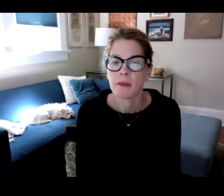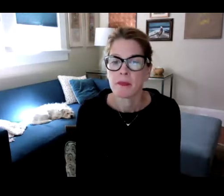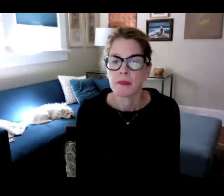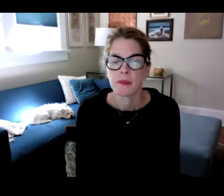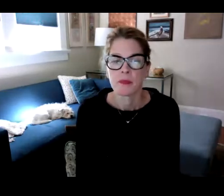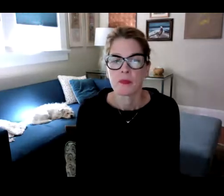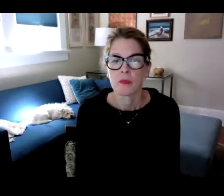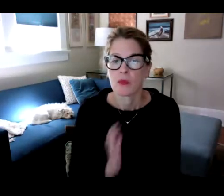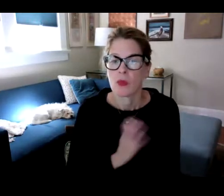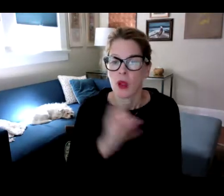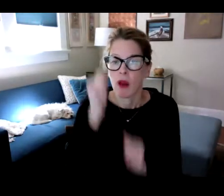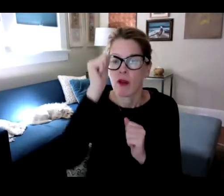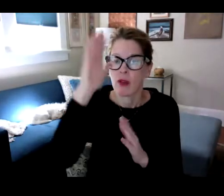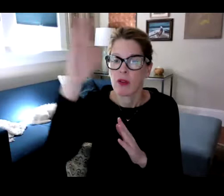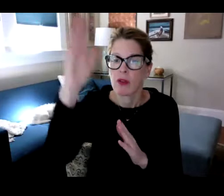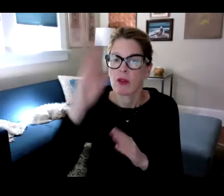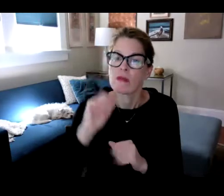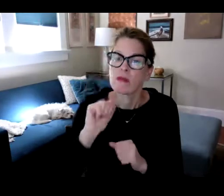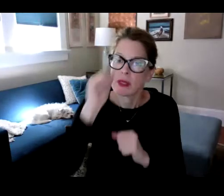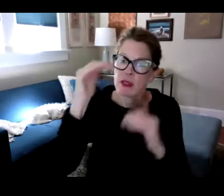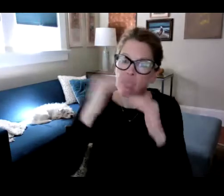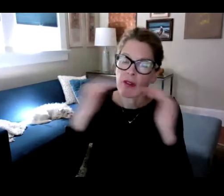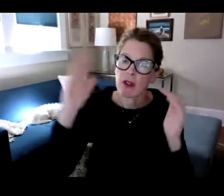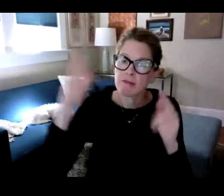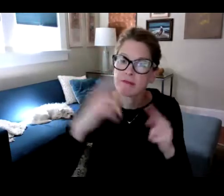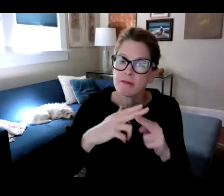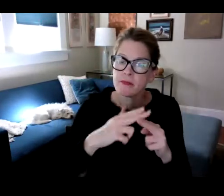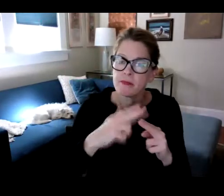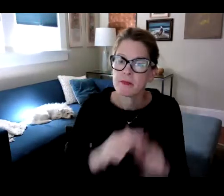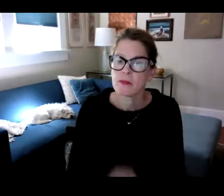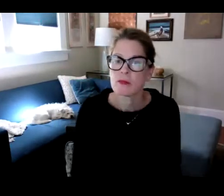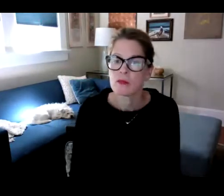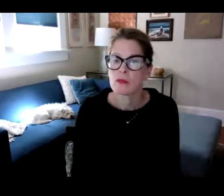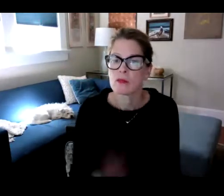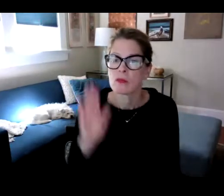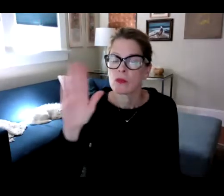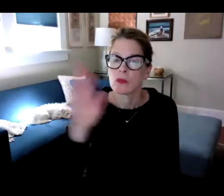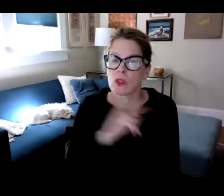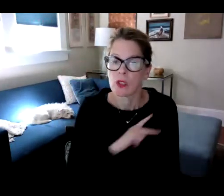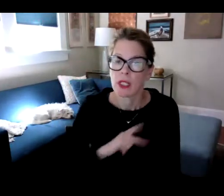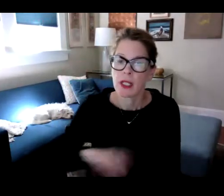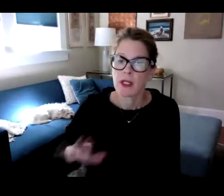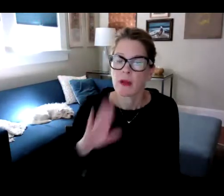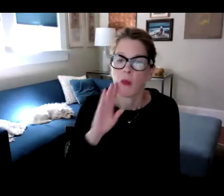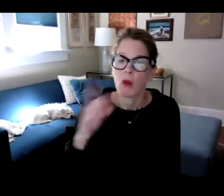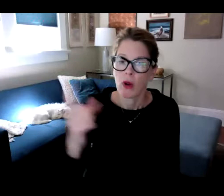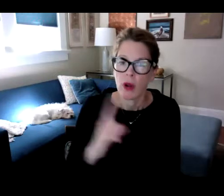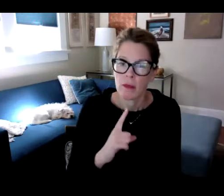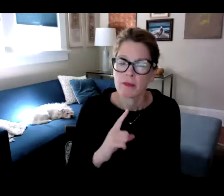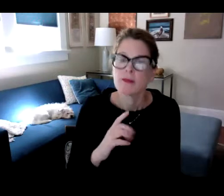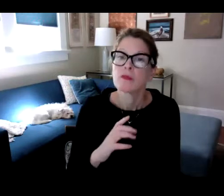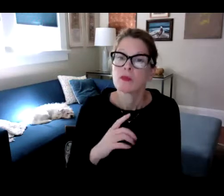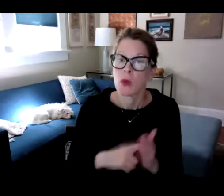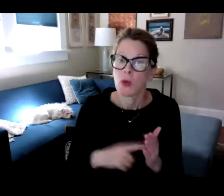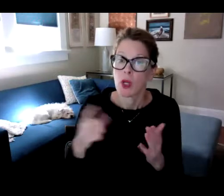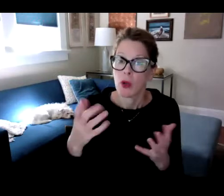Our Father, who art in heaven, hallowed be thy name. Thy kingdom come, thy will be done, on